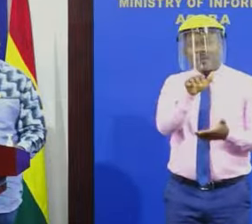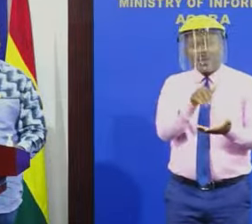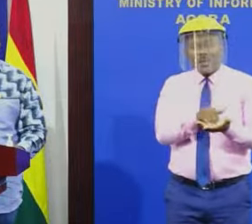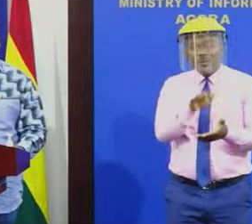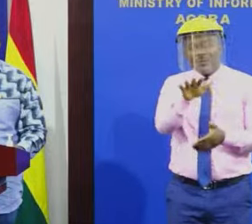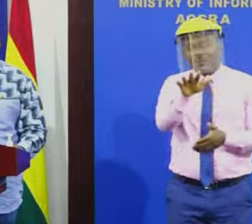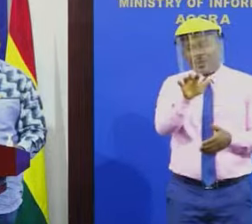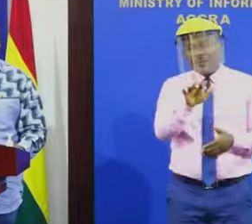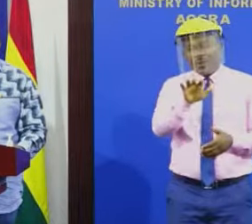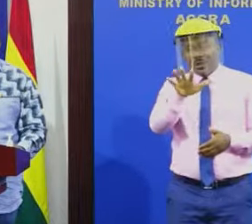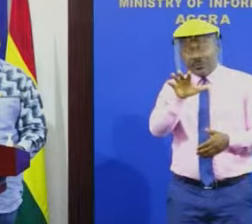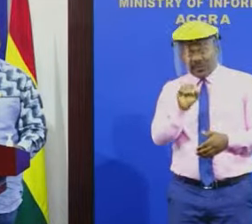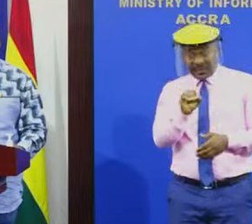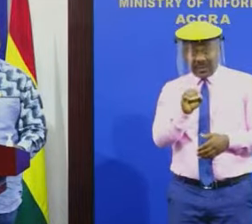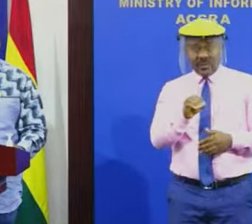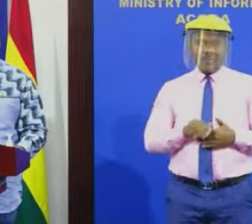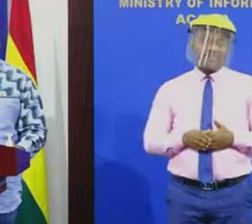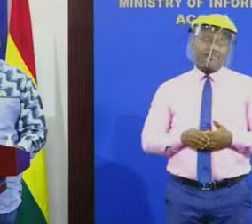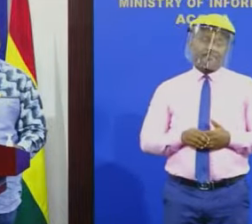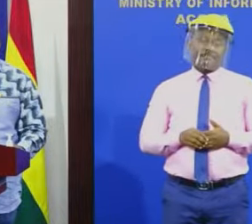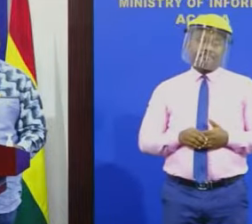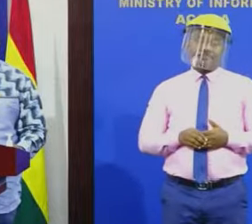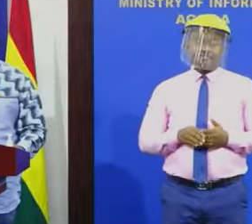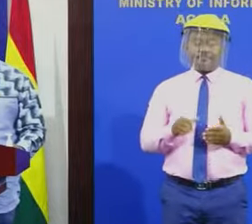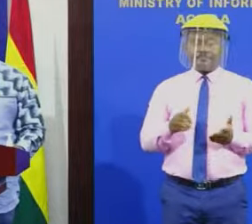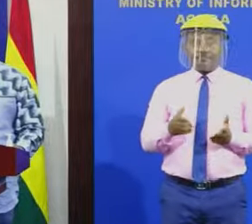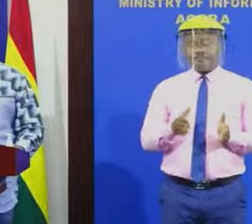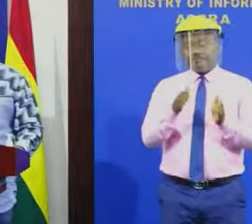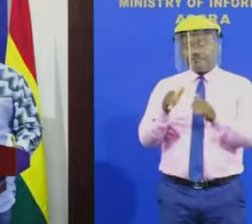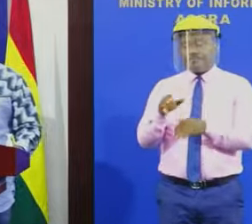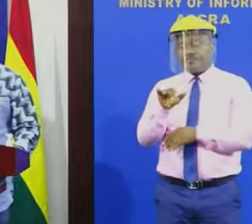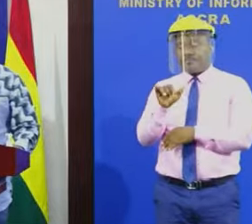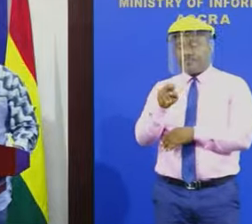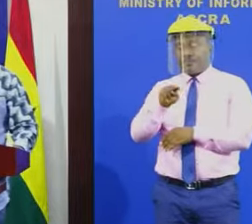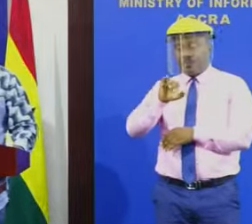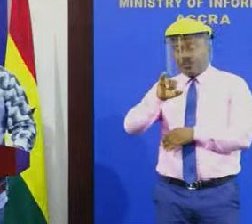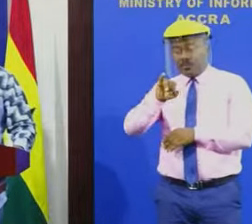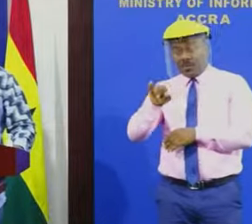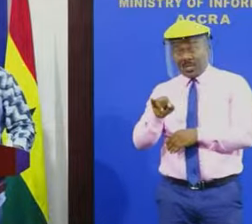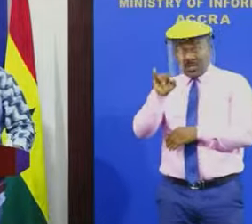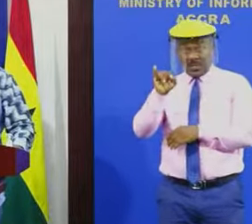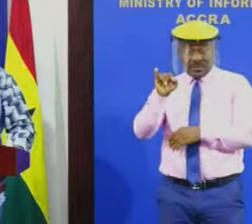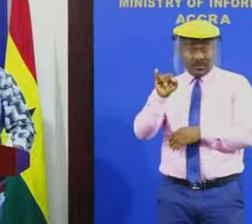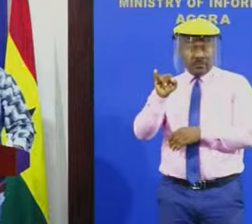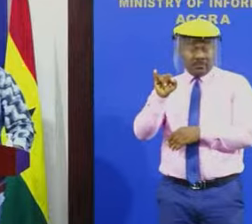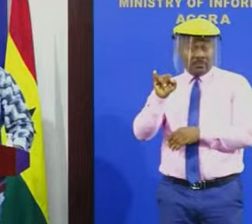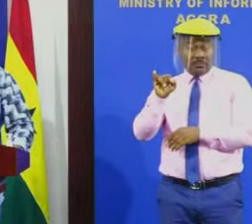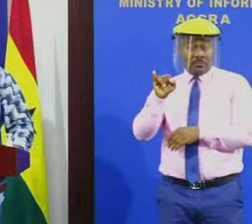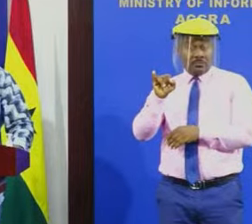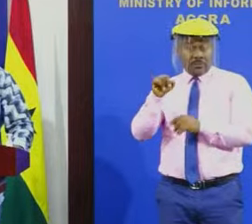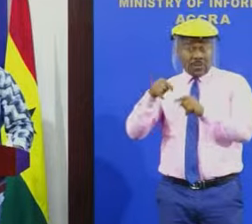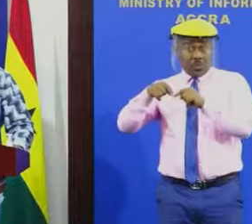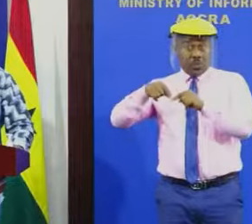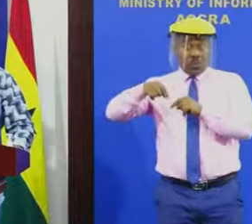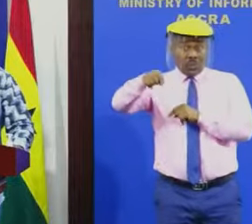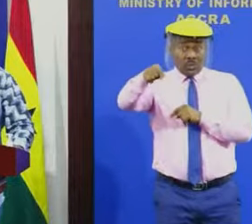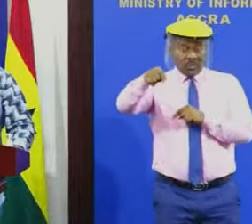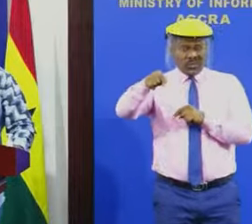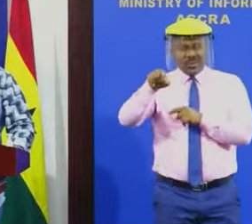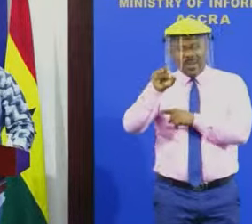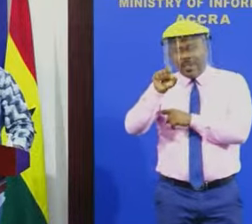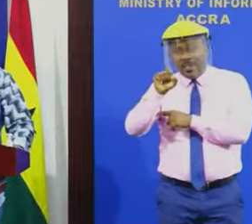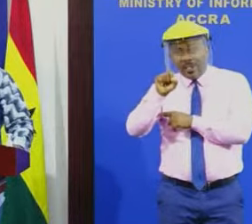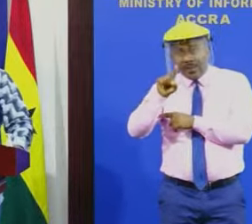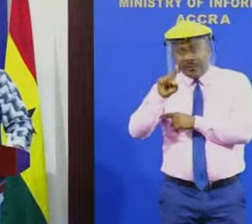3,550 tree stumps. On the Yeji-Awujakope route or channel, which is about